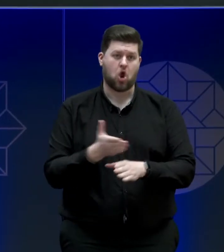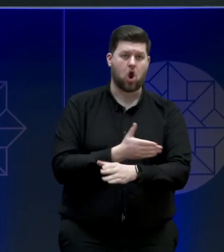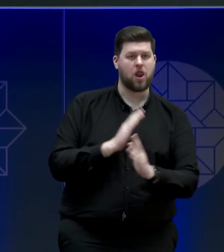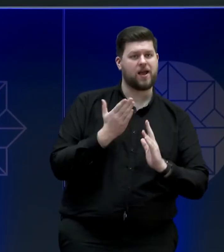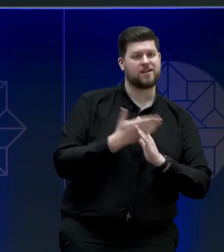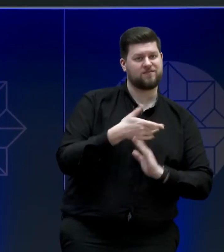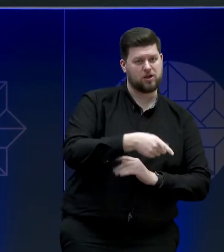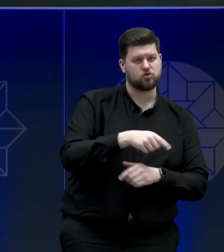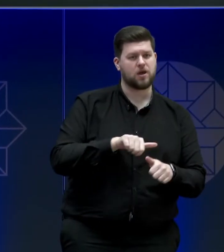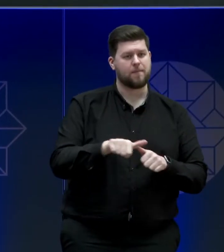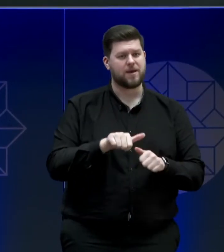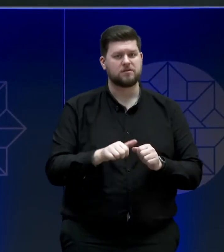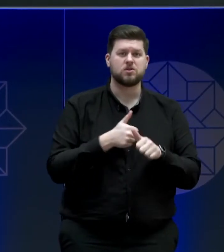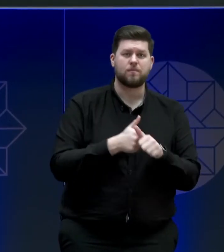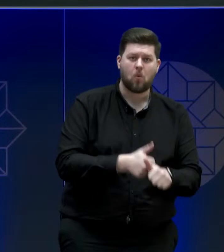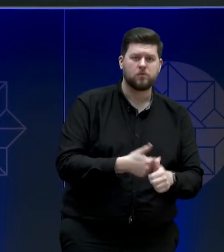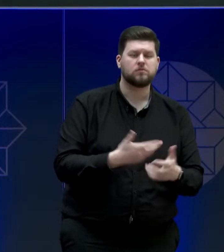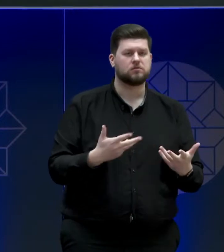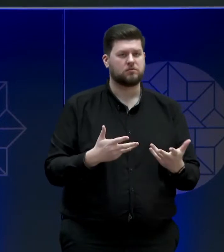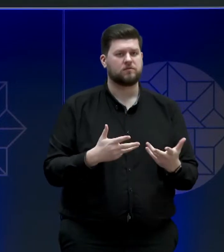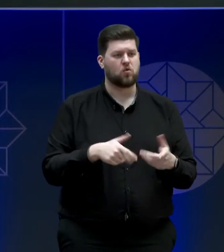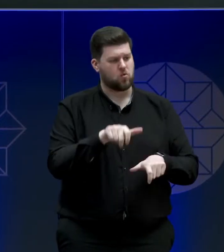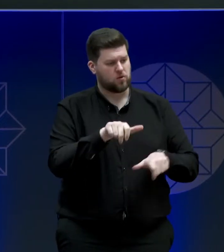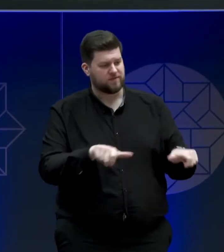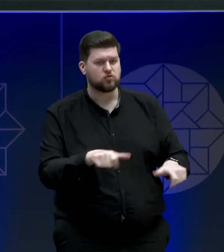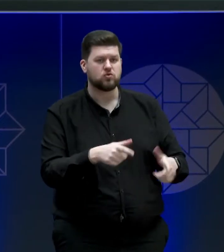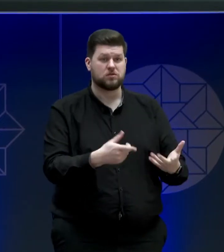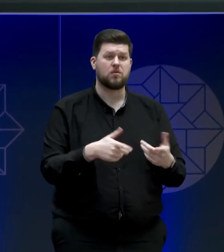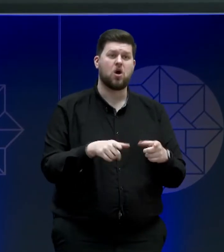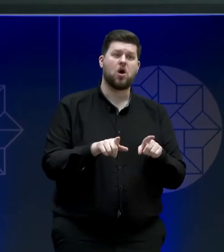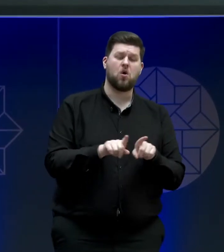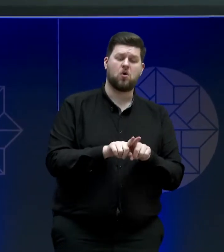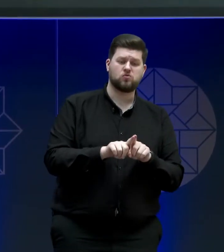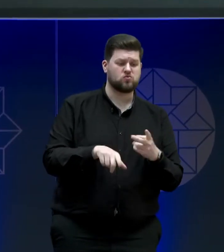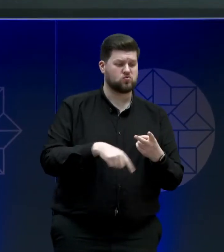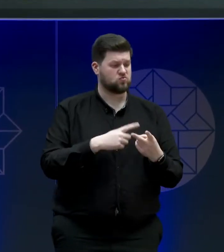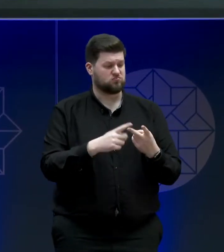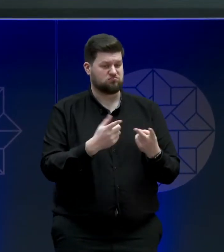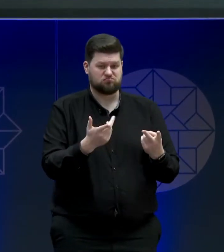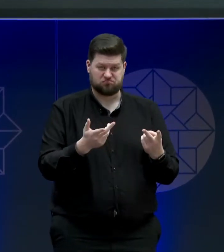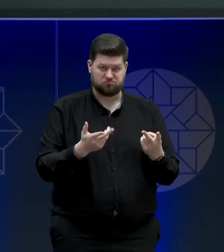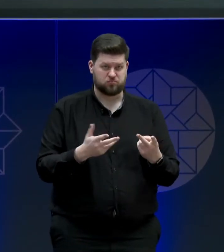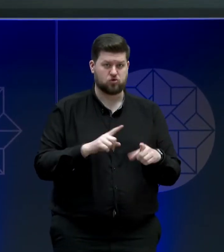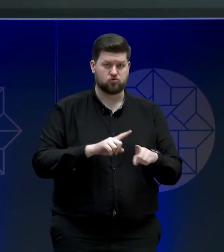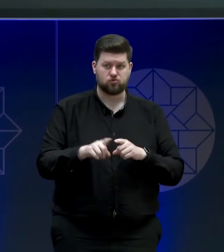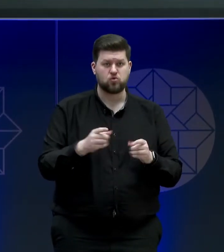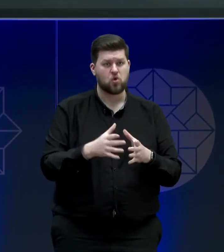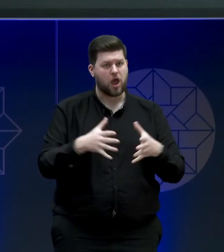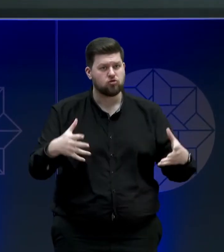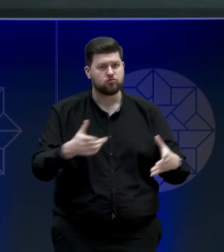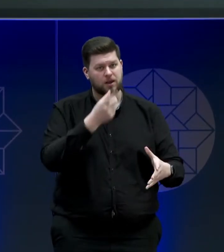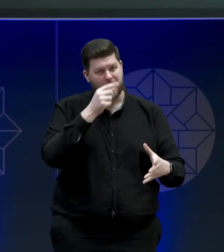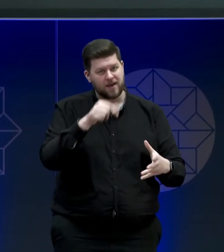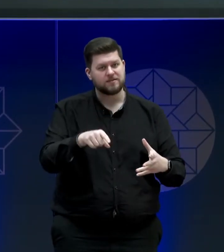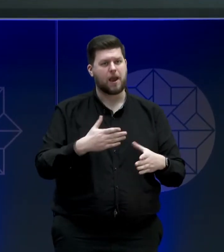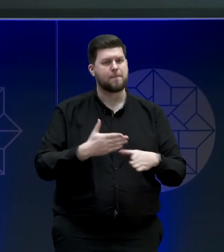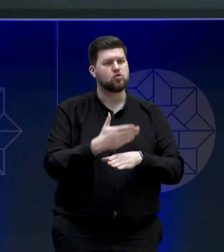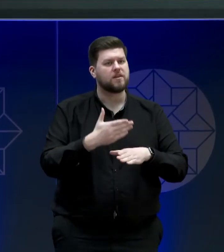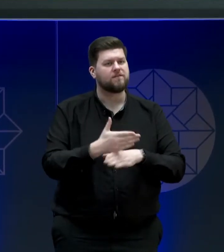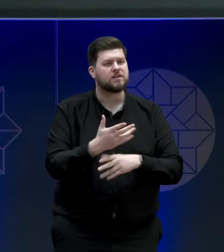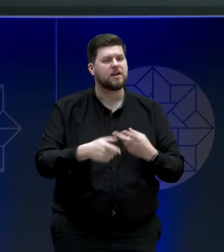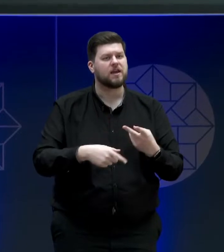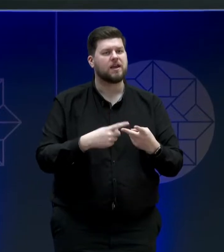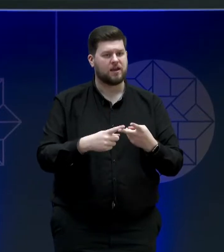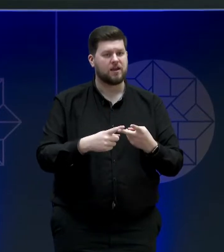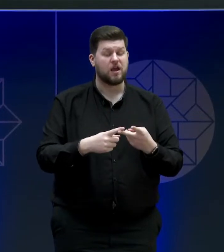better support to individuals. In other respects, they are about increasing capacity and productivity and by changing